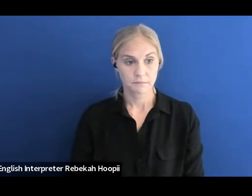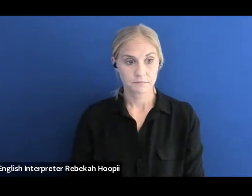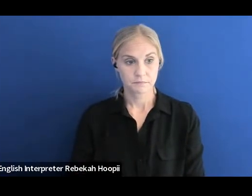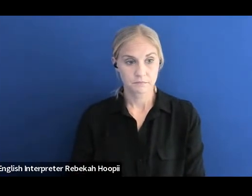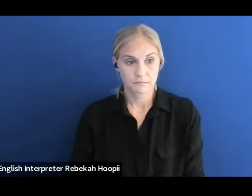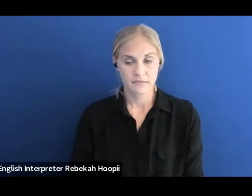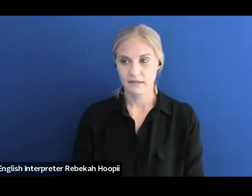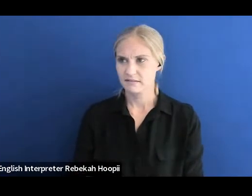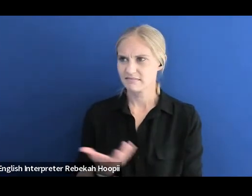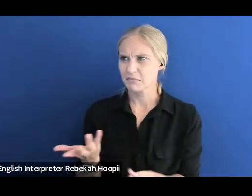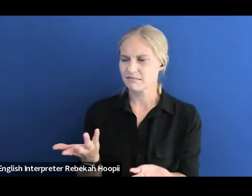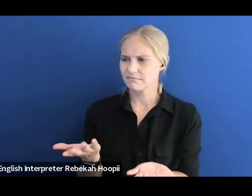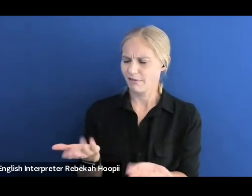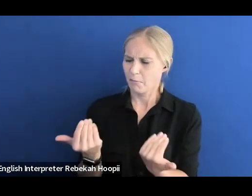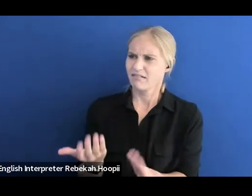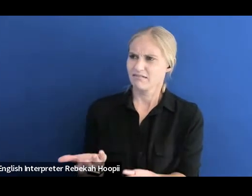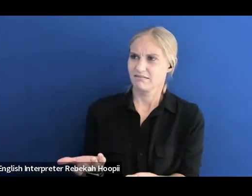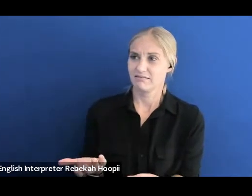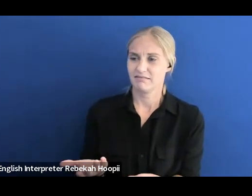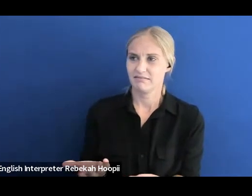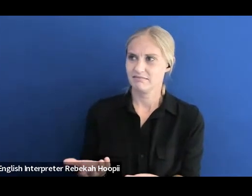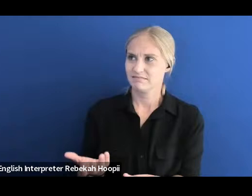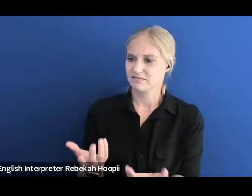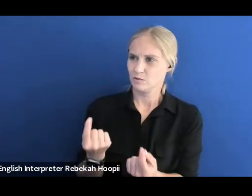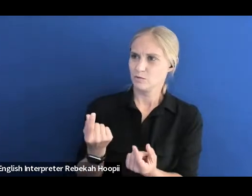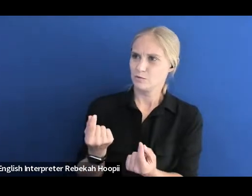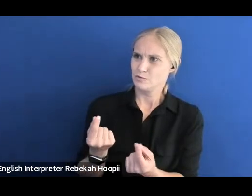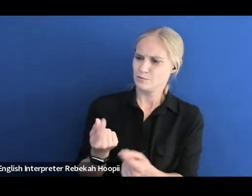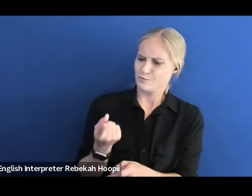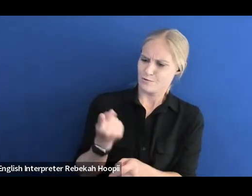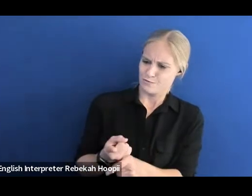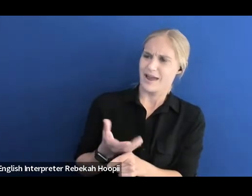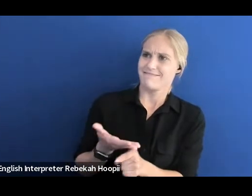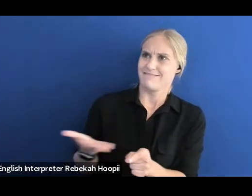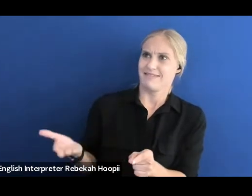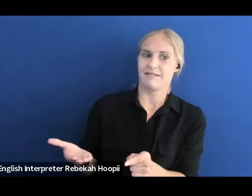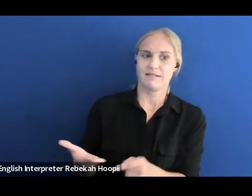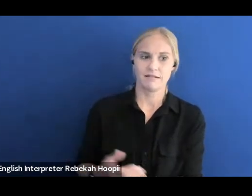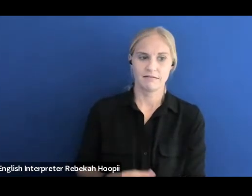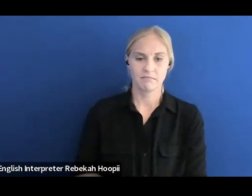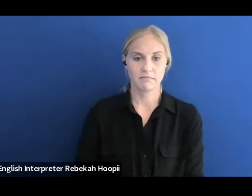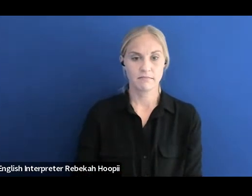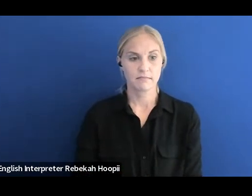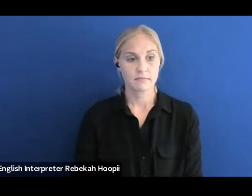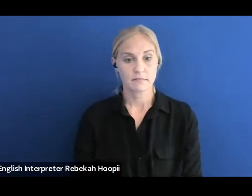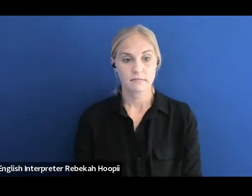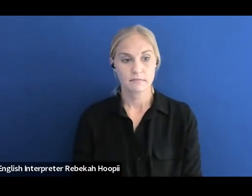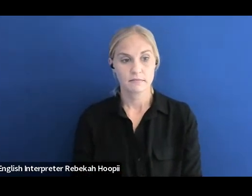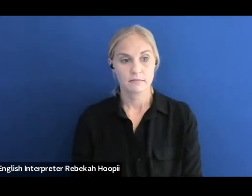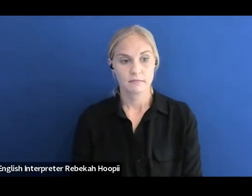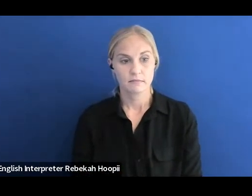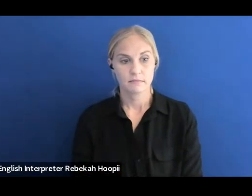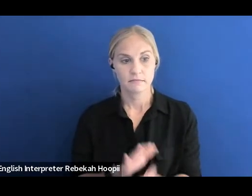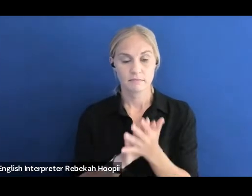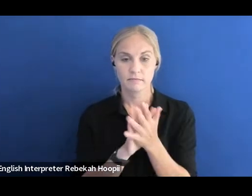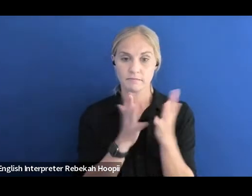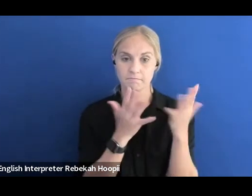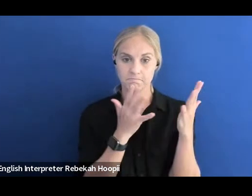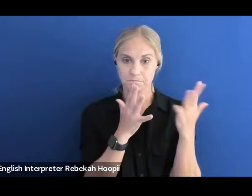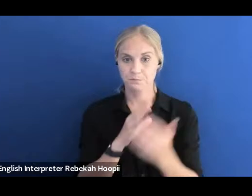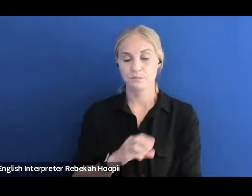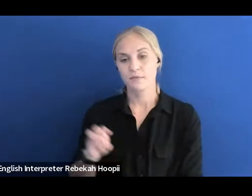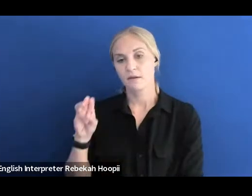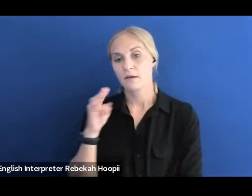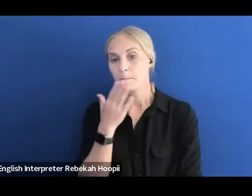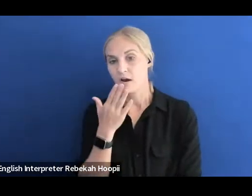I mean, come on, you guys. Do the right thing. Mahalo.